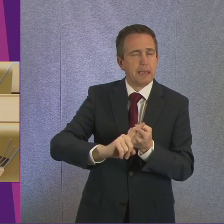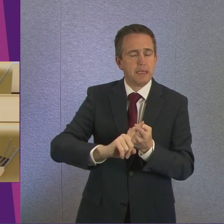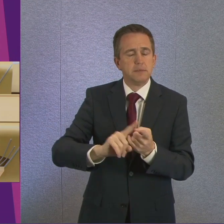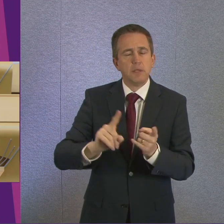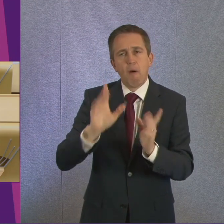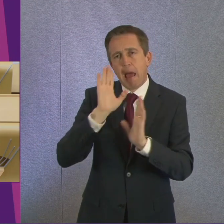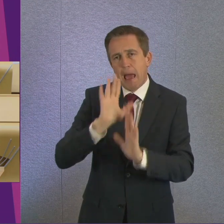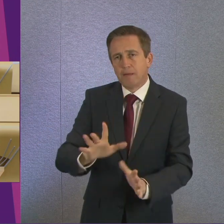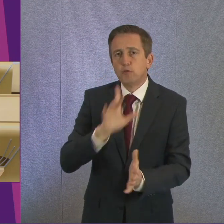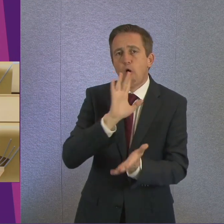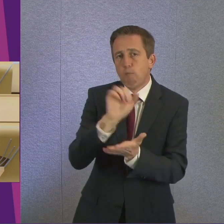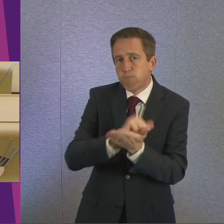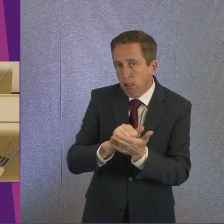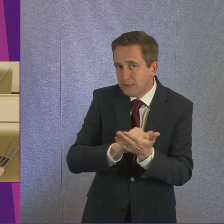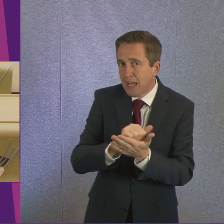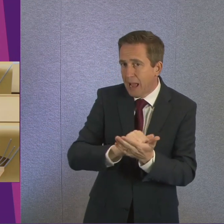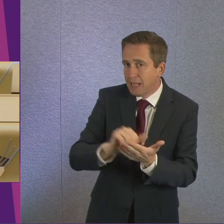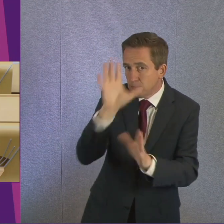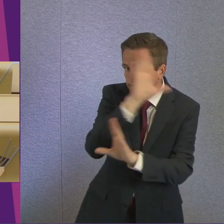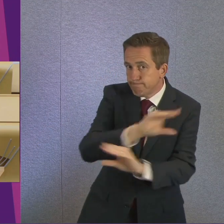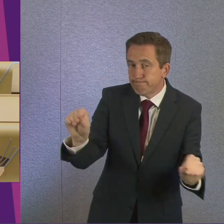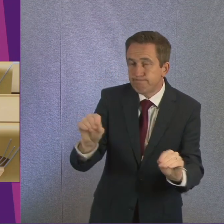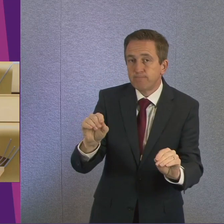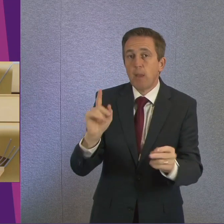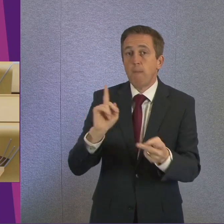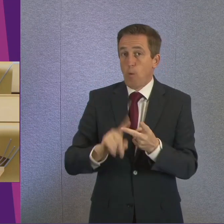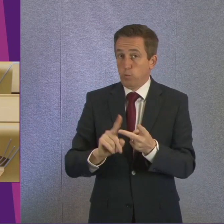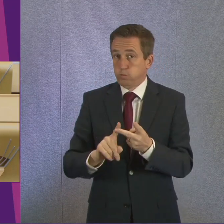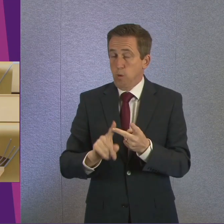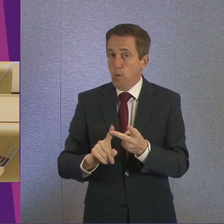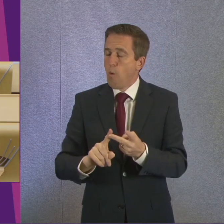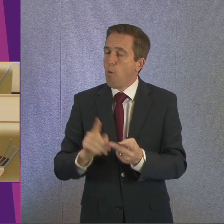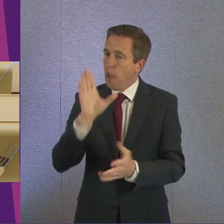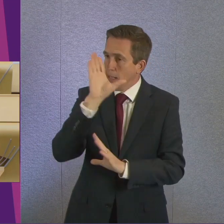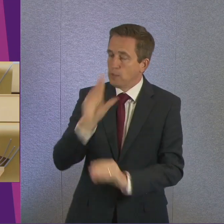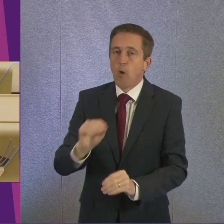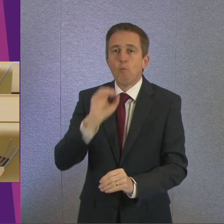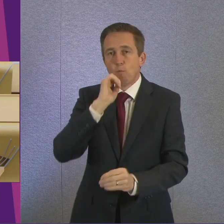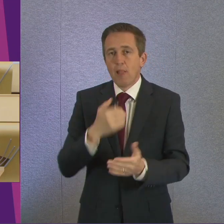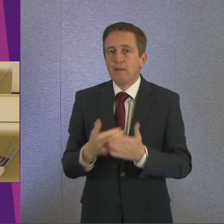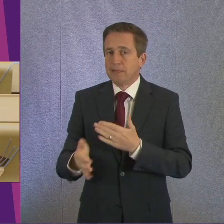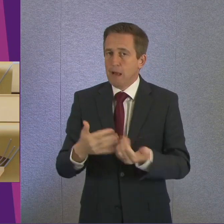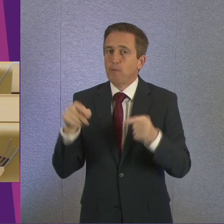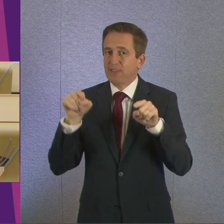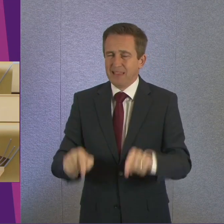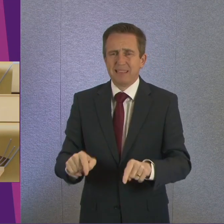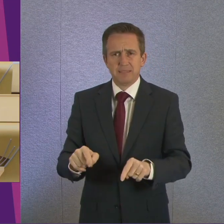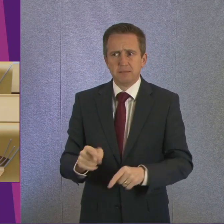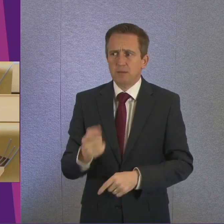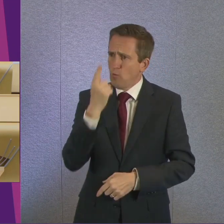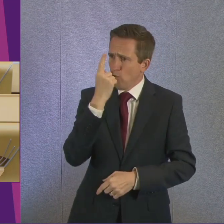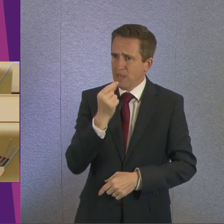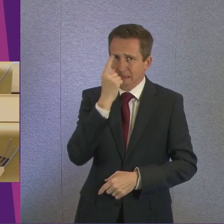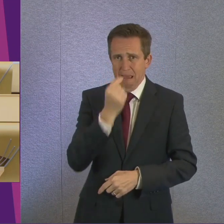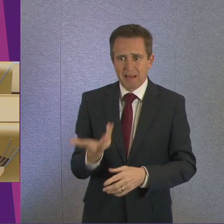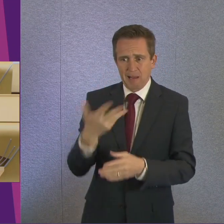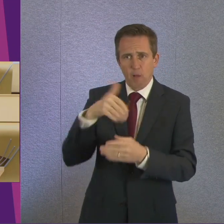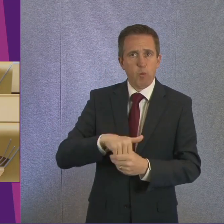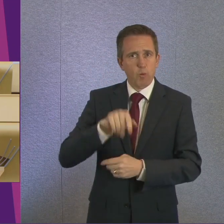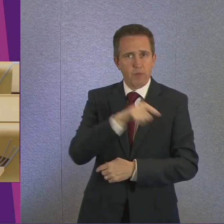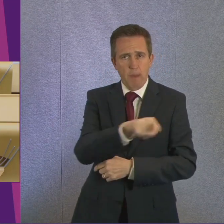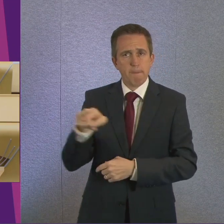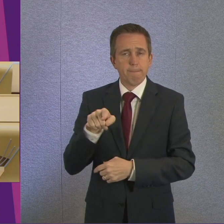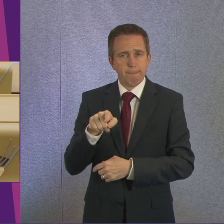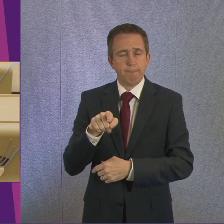goes alongside my assurance that before I leave to go home tonight, we will have resolved this. There is no reason why it cannot be resolved, and